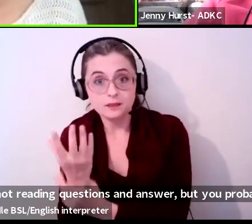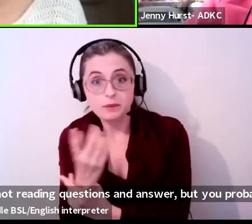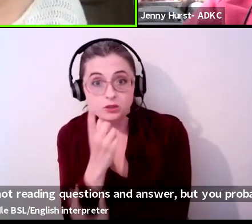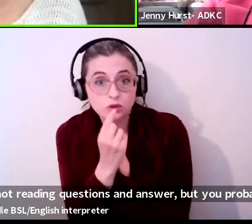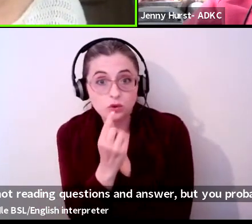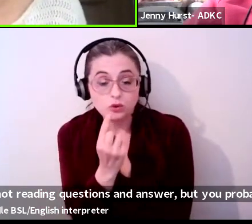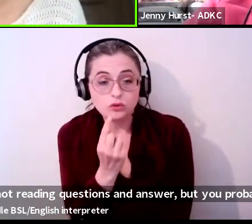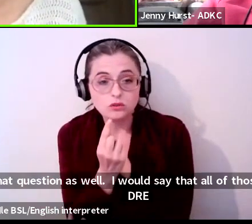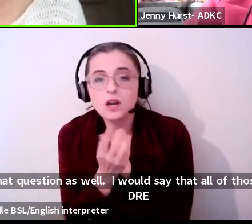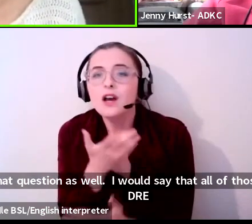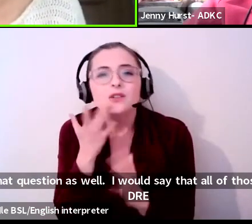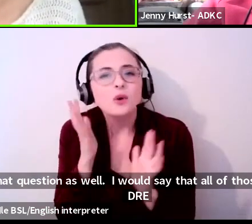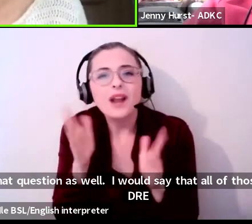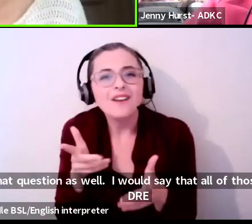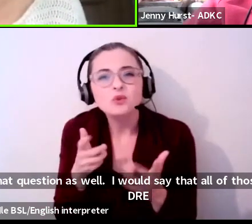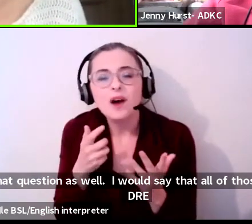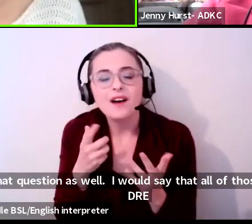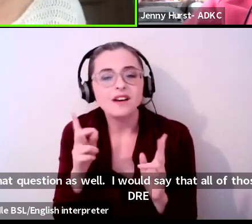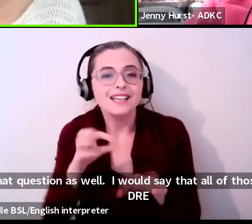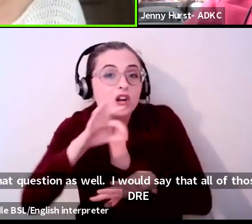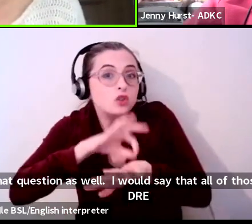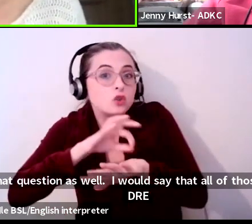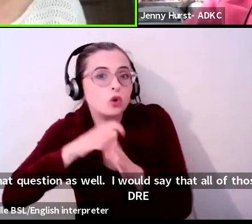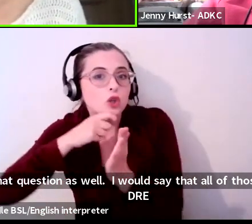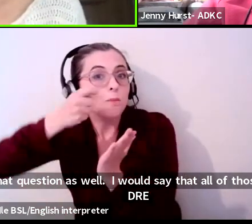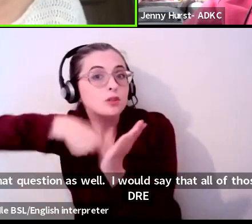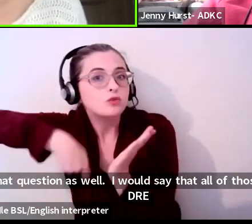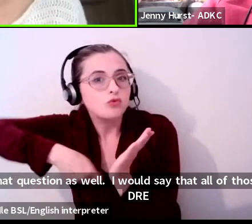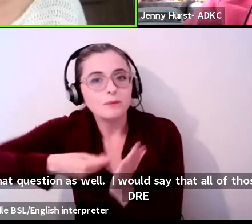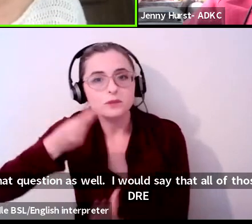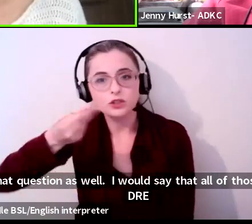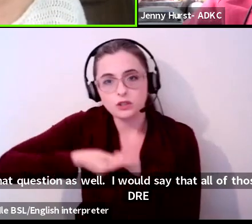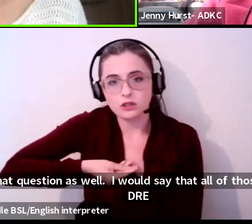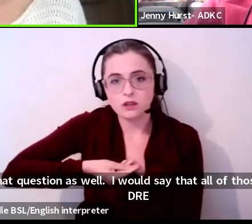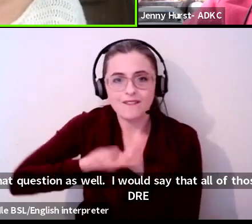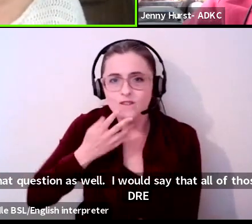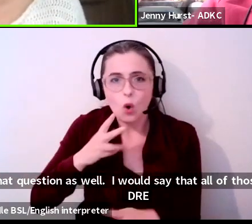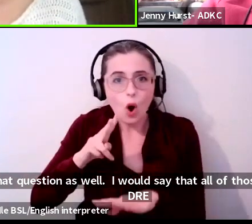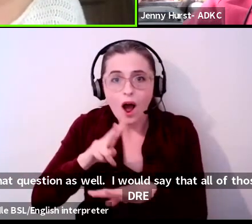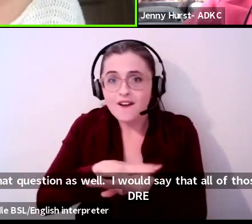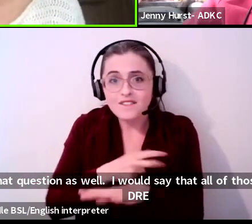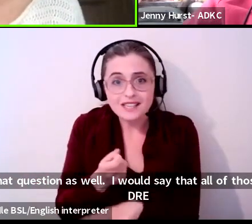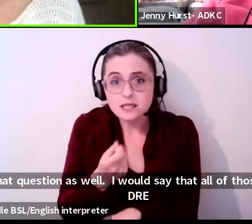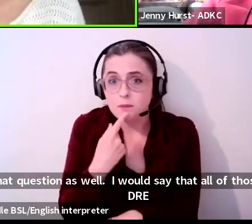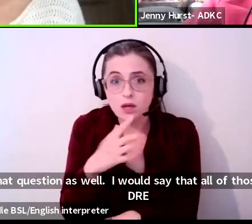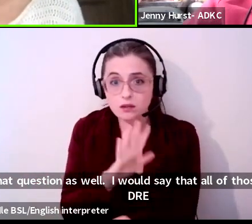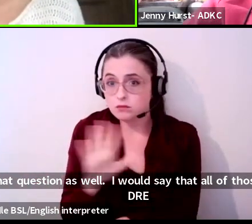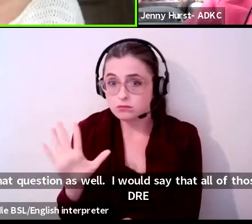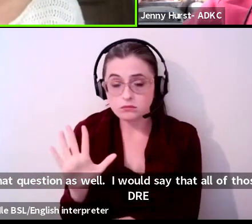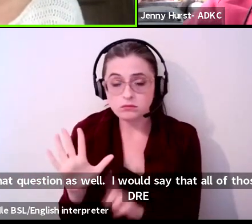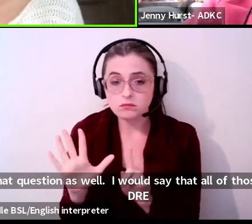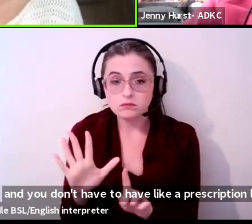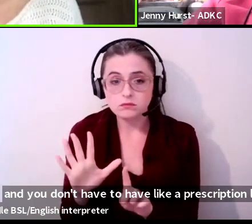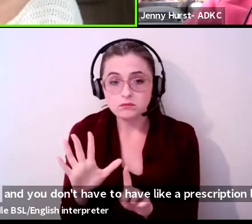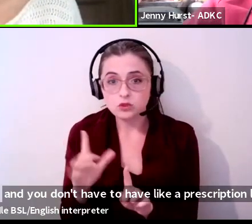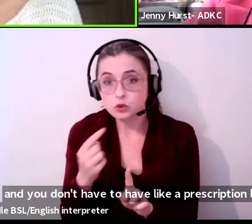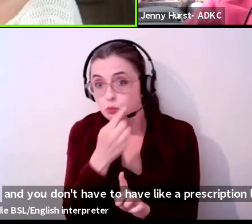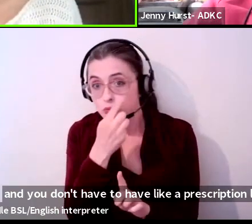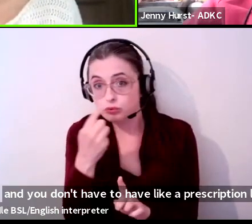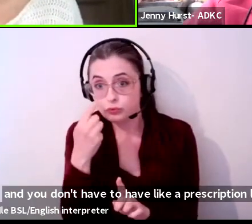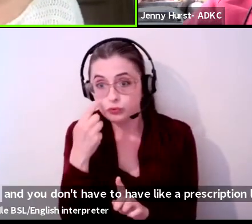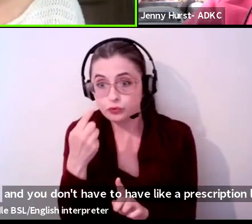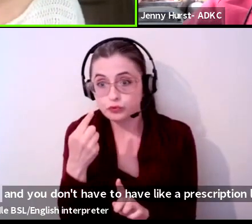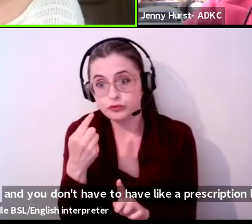And you don't have to have like a prescription for example, some kind of vitamin or supplement necessarily to prove it